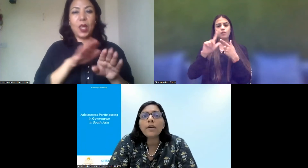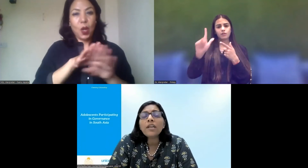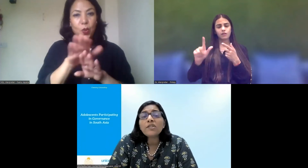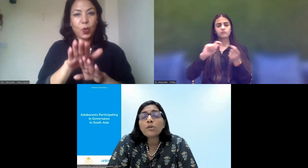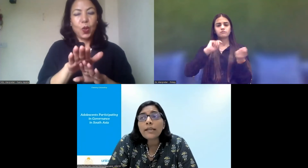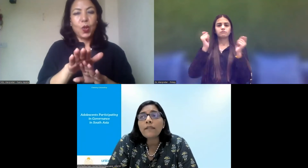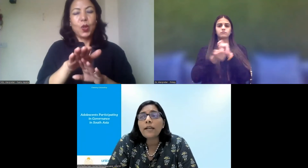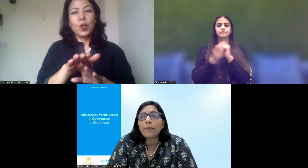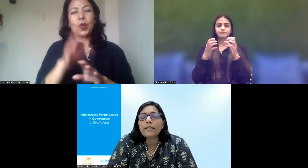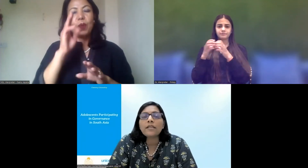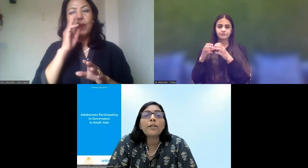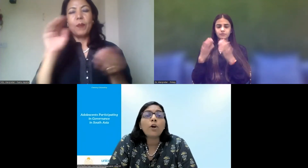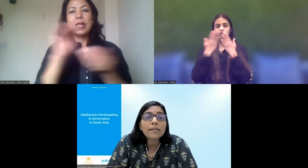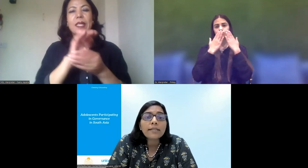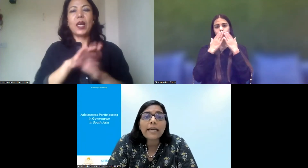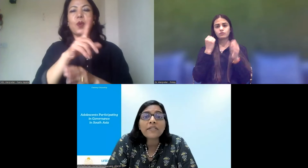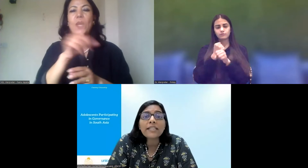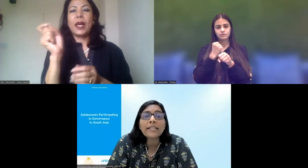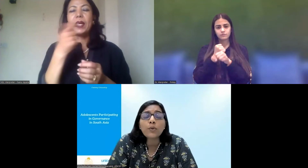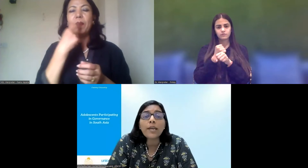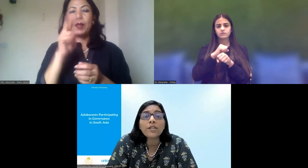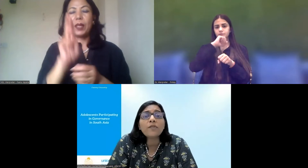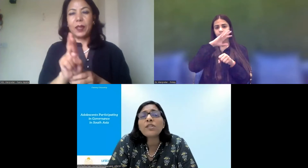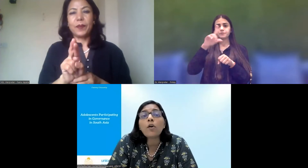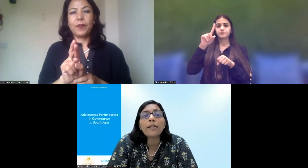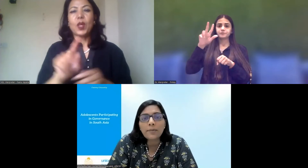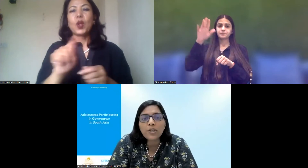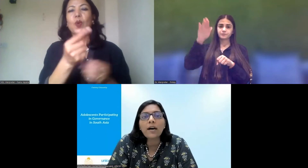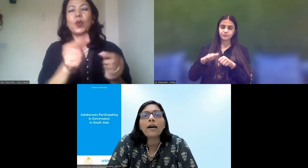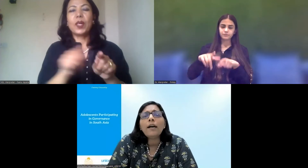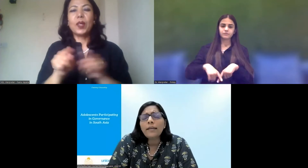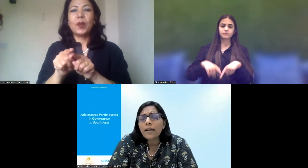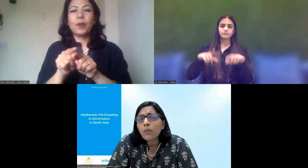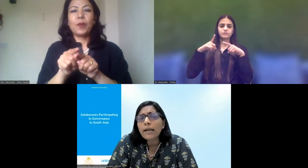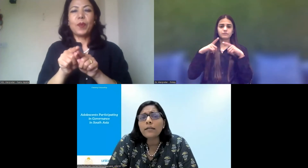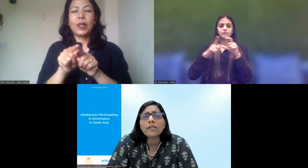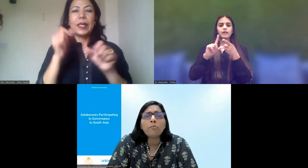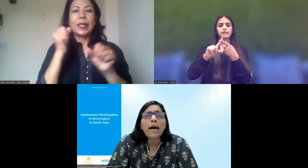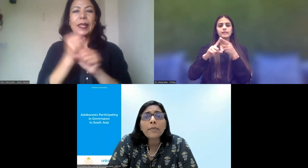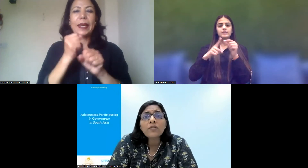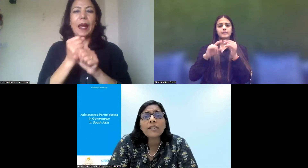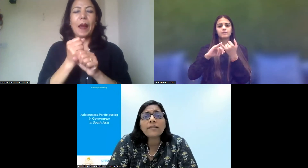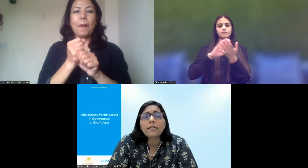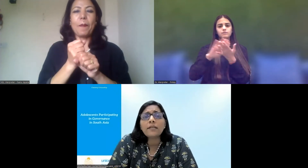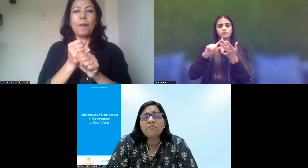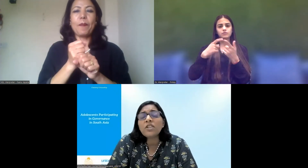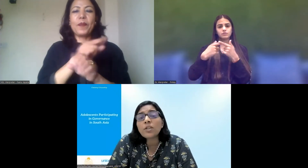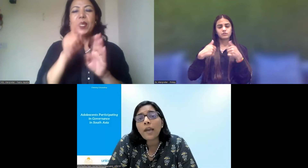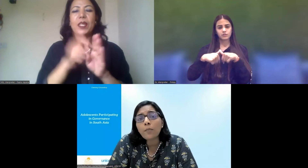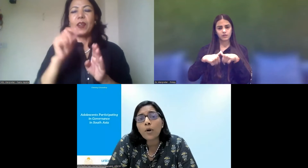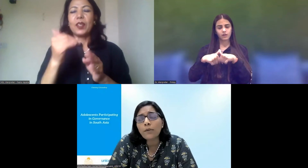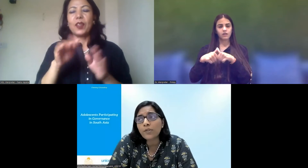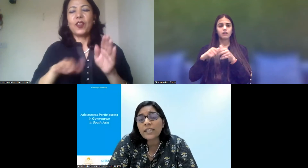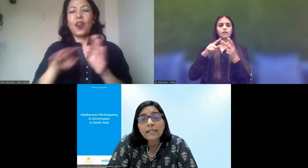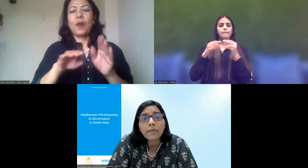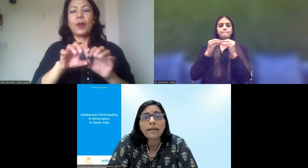program, school in development, adolescent life skills education, which is called Deepshika, young warriors, Bal Mitras under kinship care